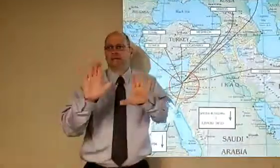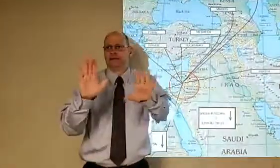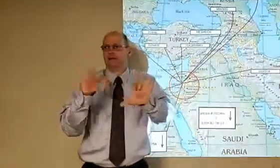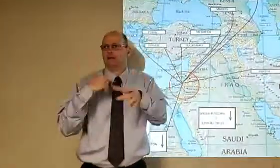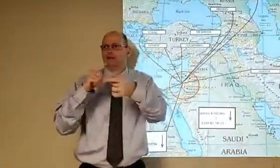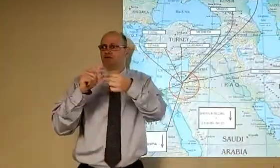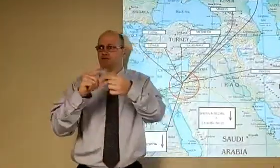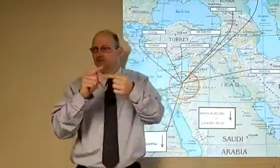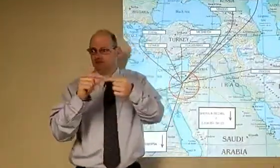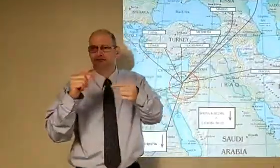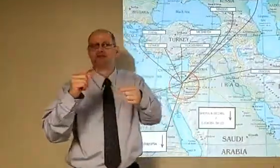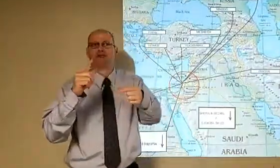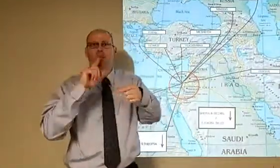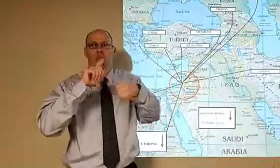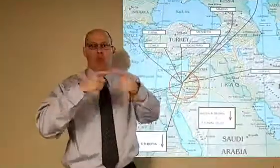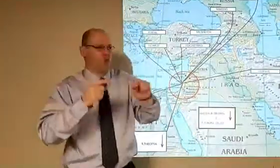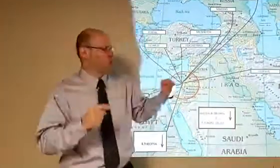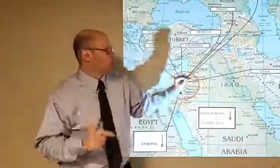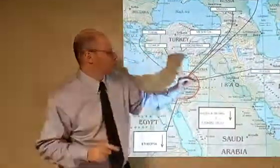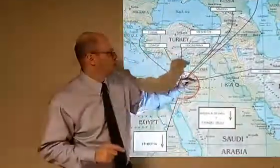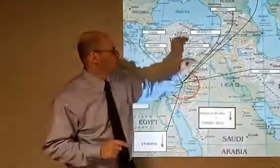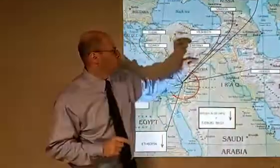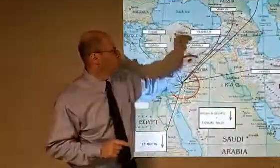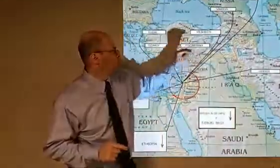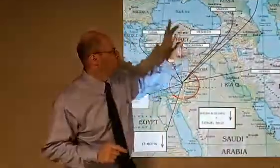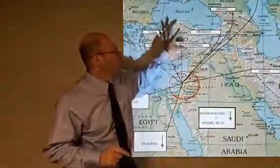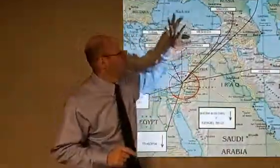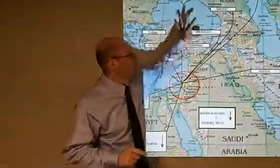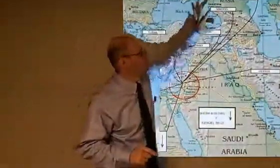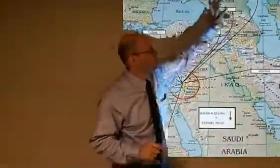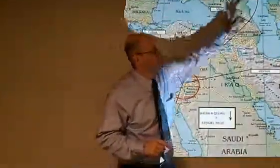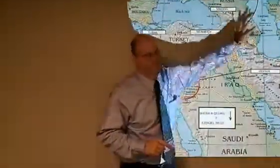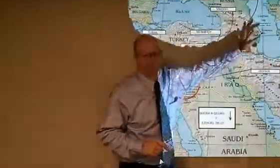so last Sunday we talked about the northern part